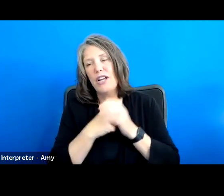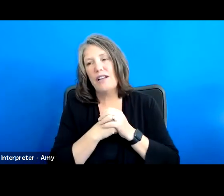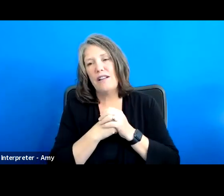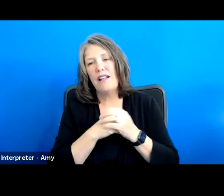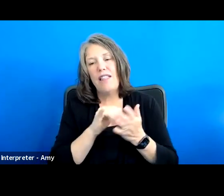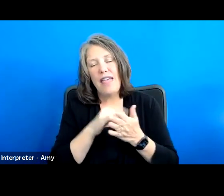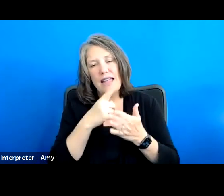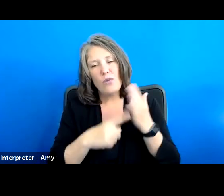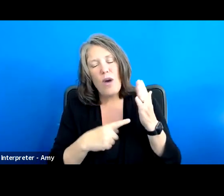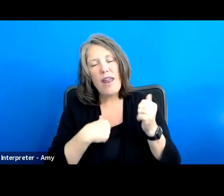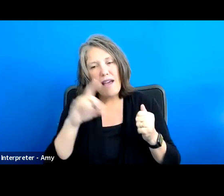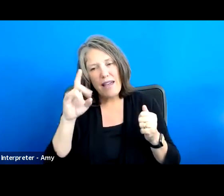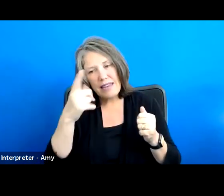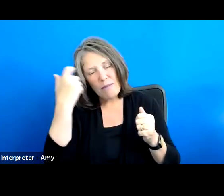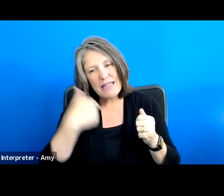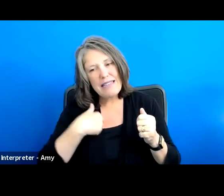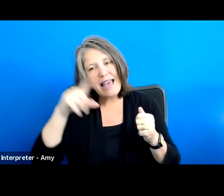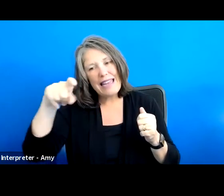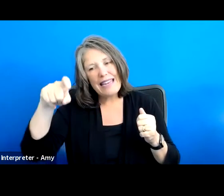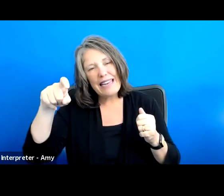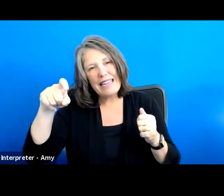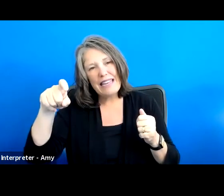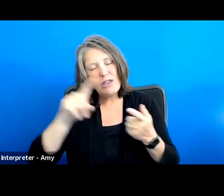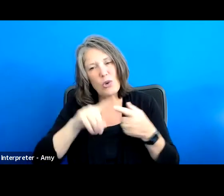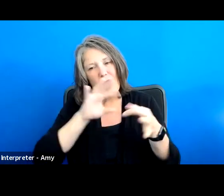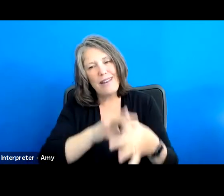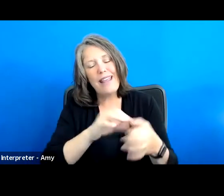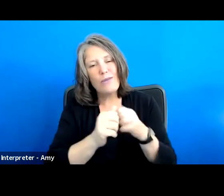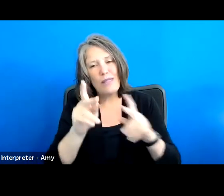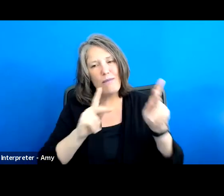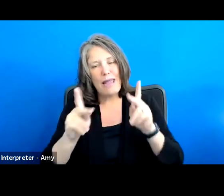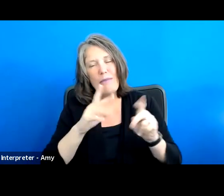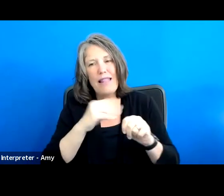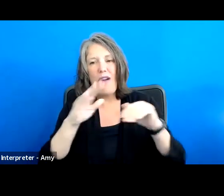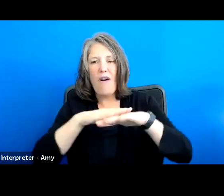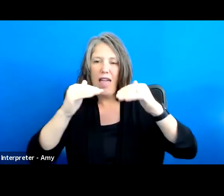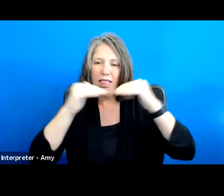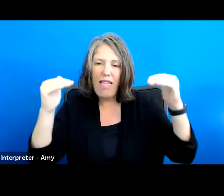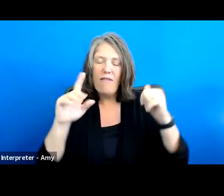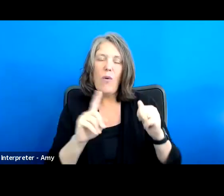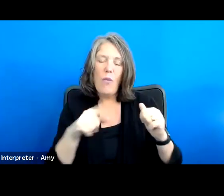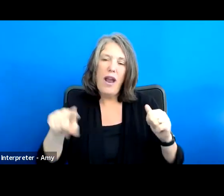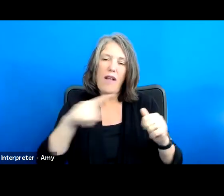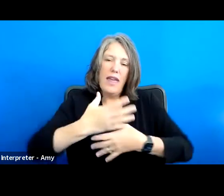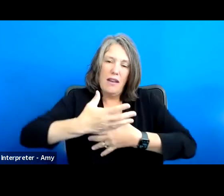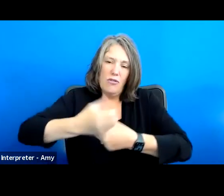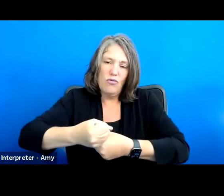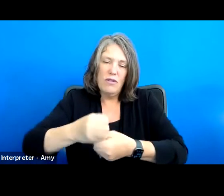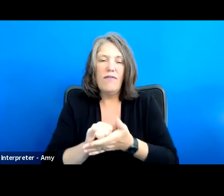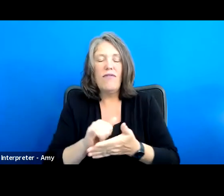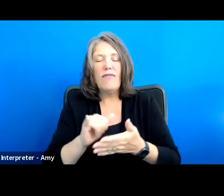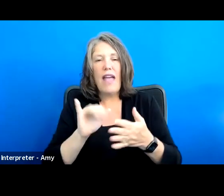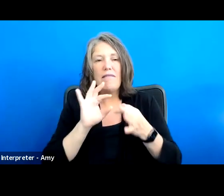is what I did, because I needed to connect with people and on a level where they trusted that